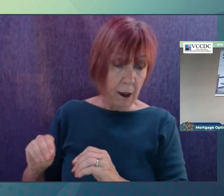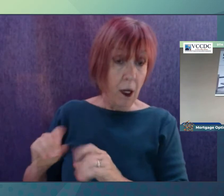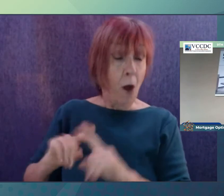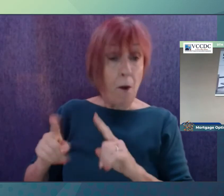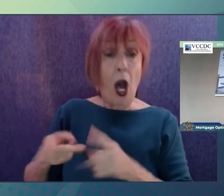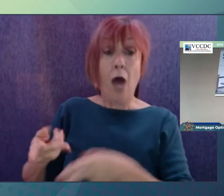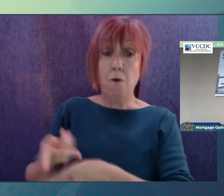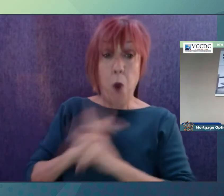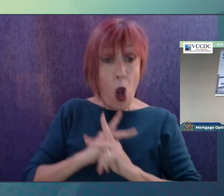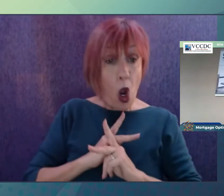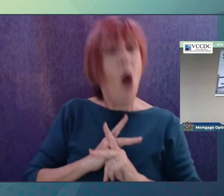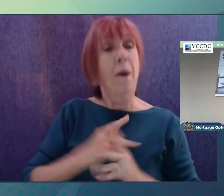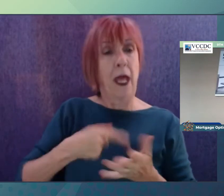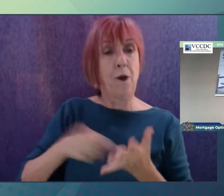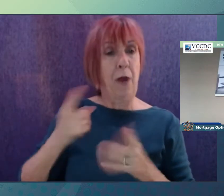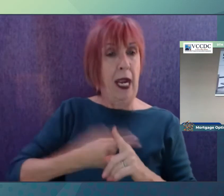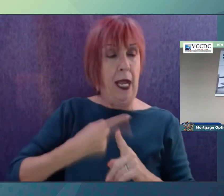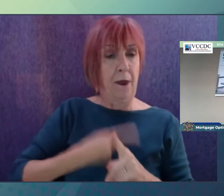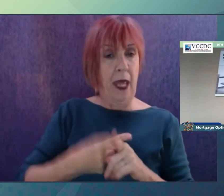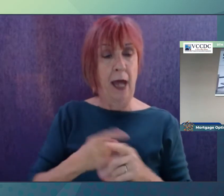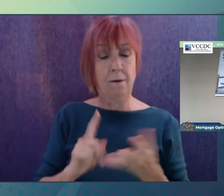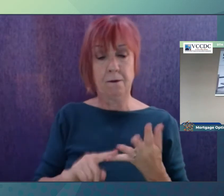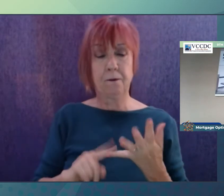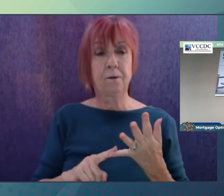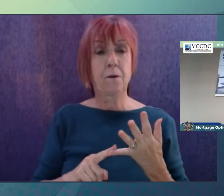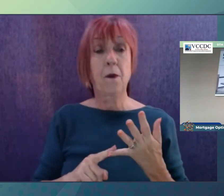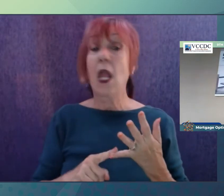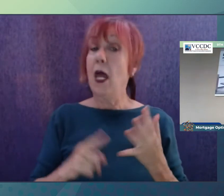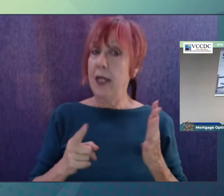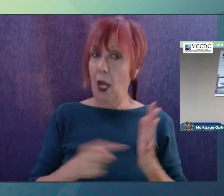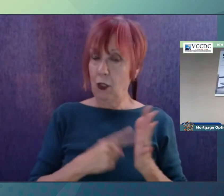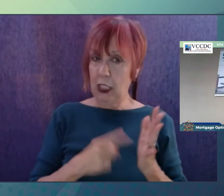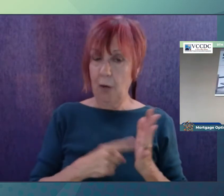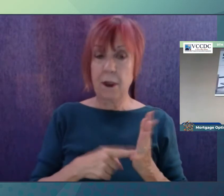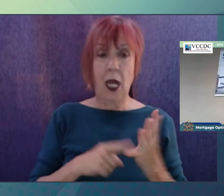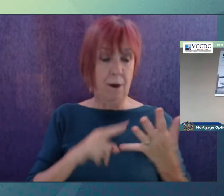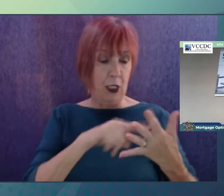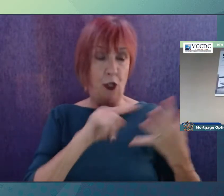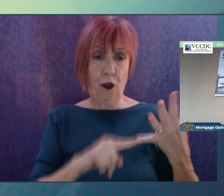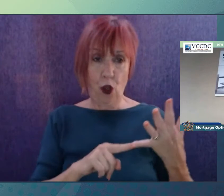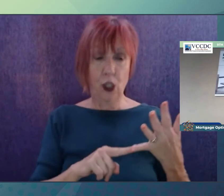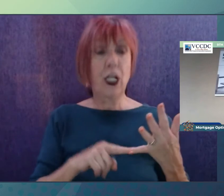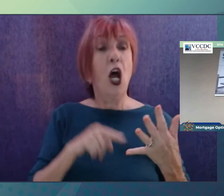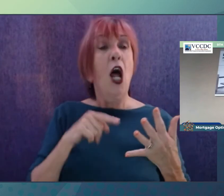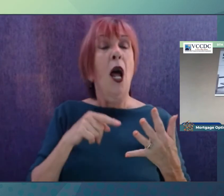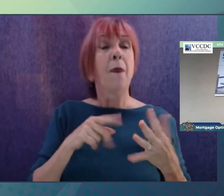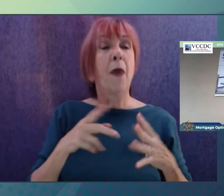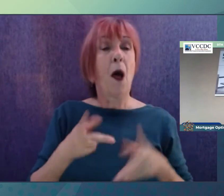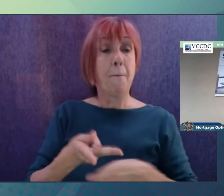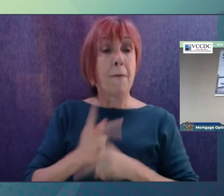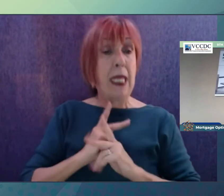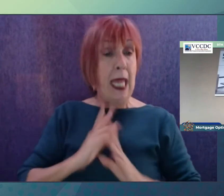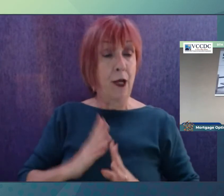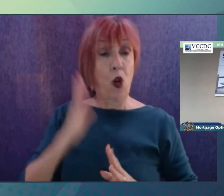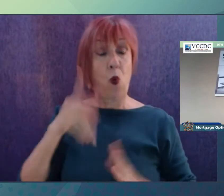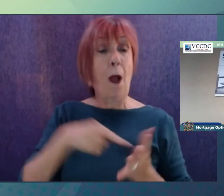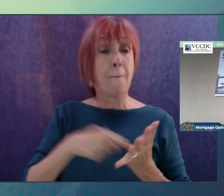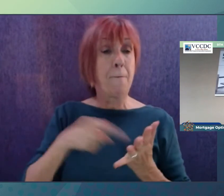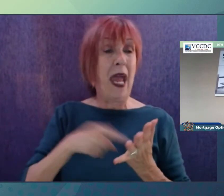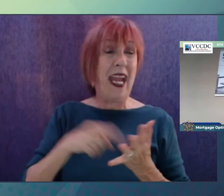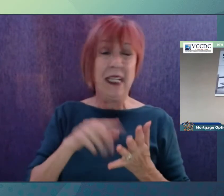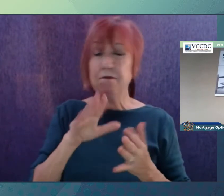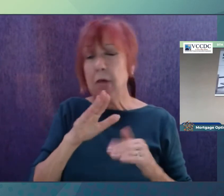Fifth way is through equal monthly payments plus a line of credit. The lender provides steady monthly payments for as long as at least one